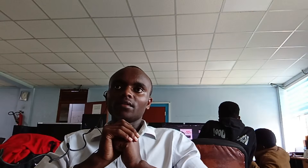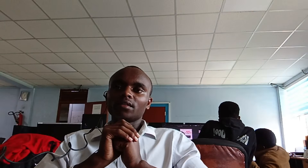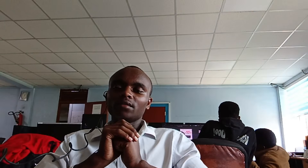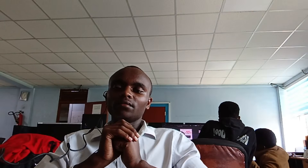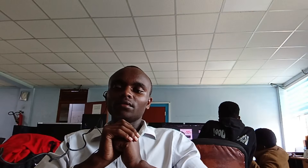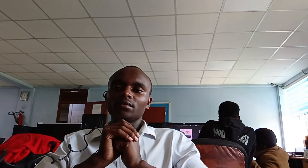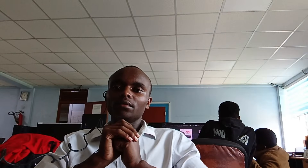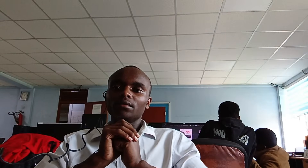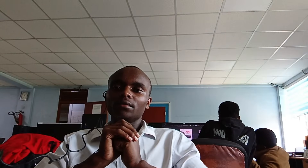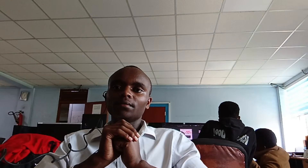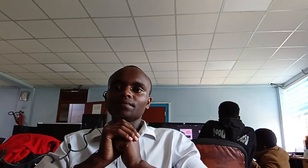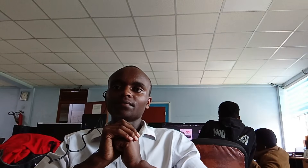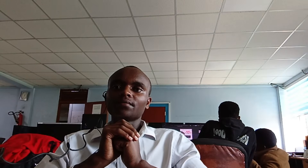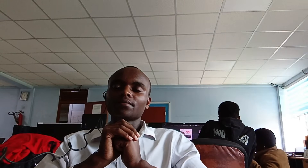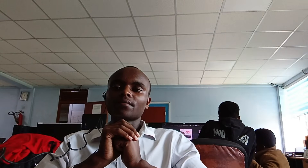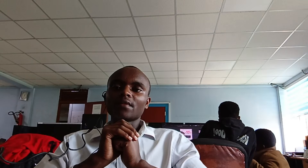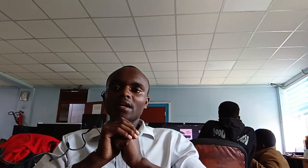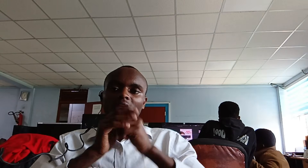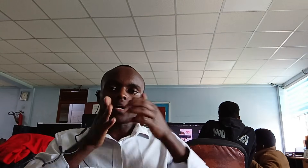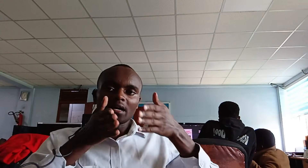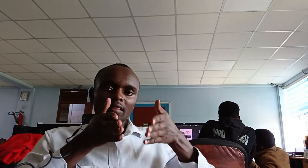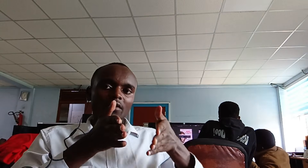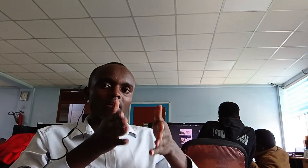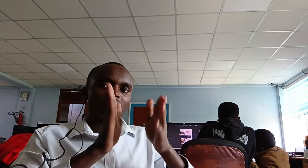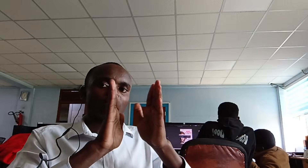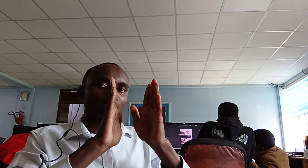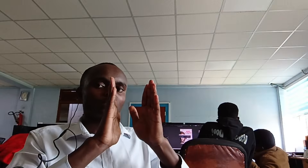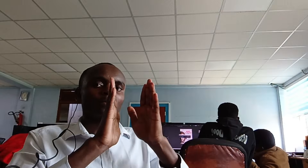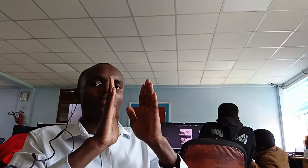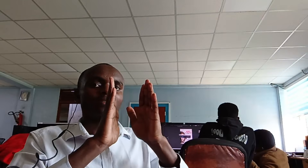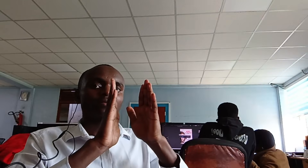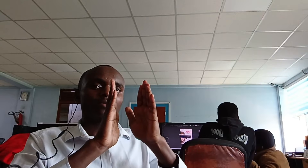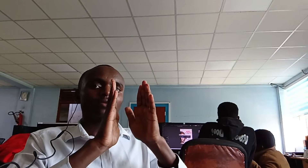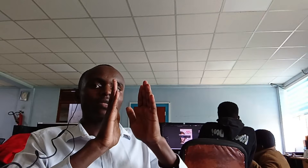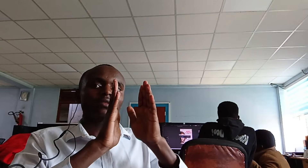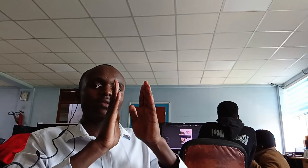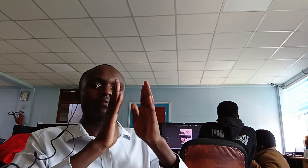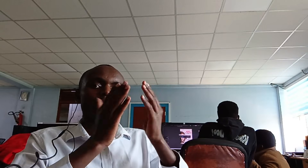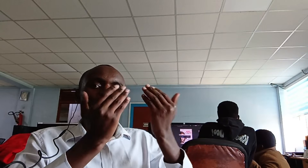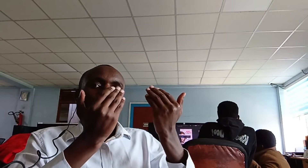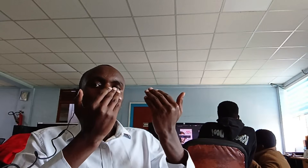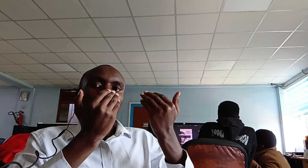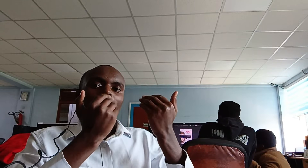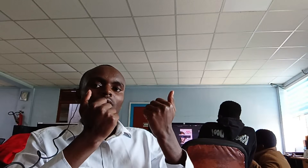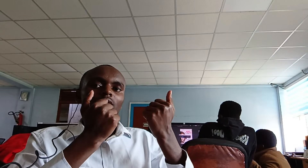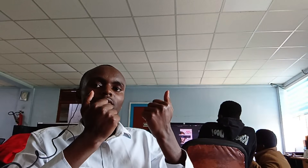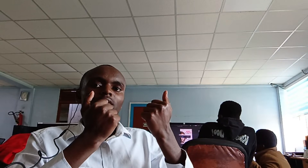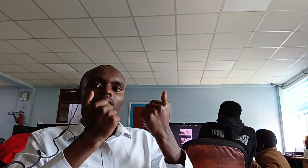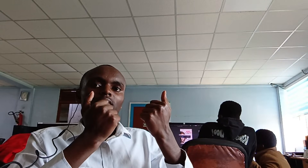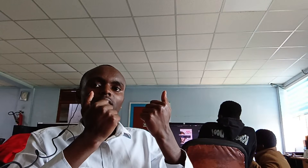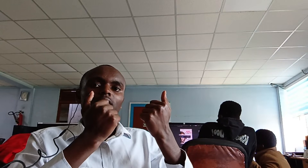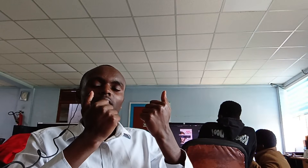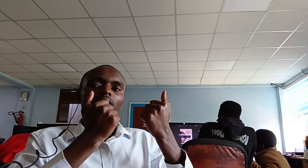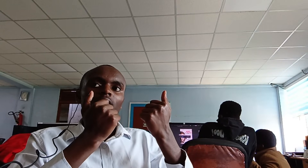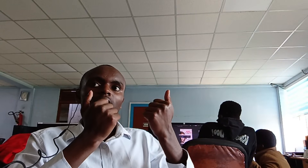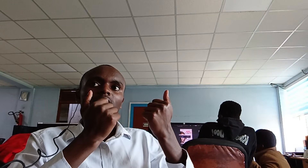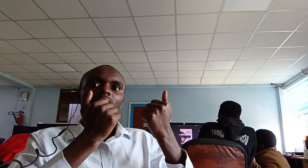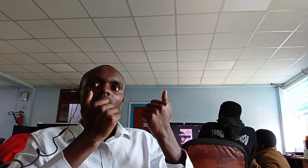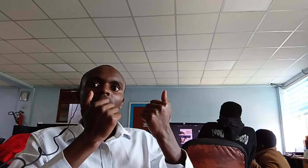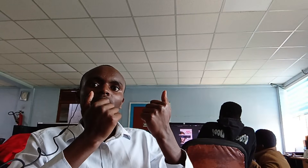sign for, yeah, now that's born. In the same context, we use it, you'll use it to